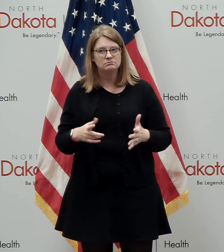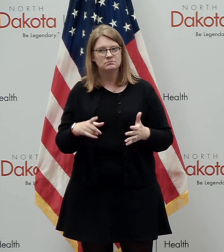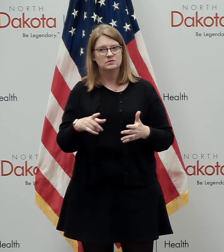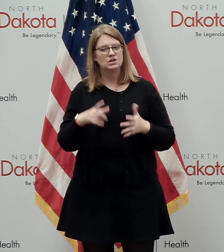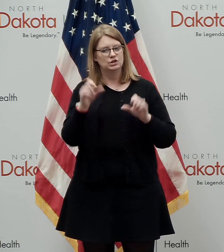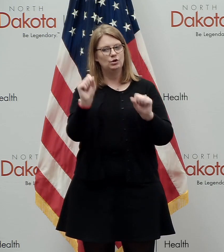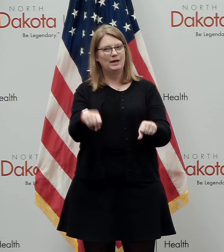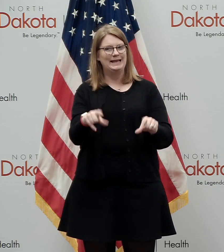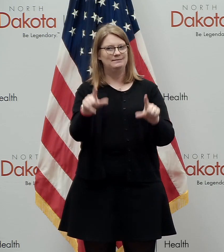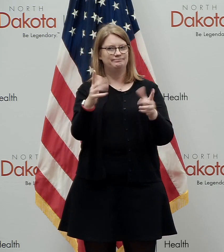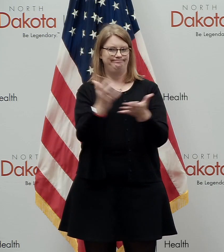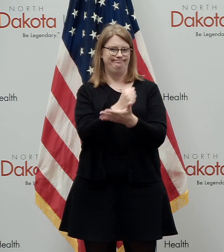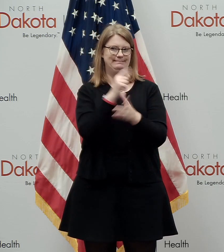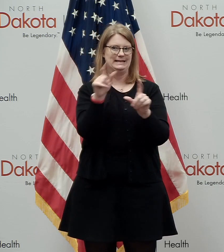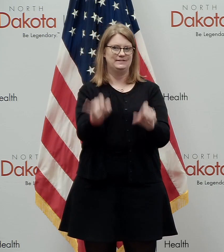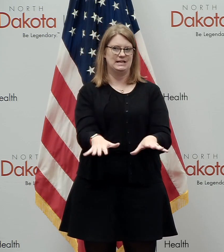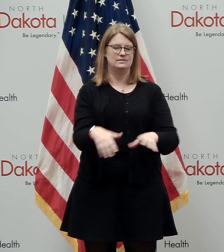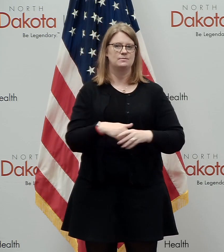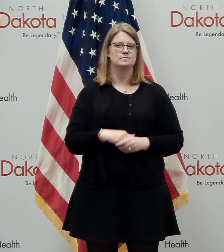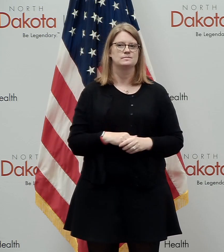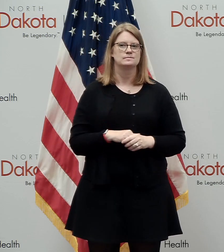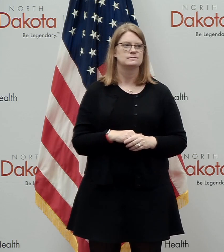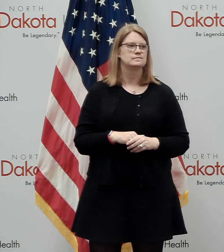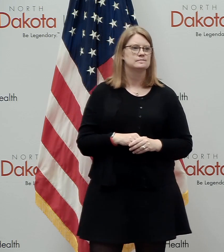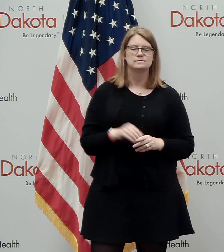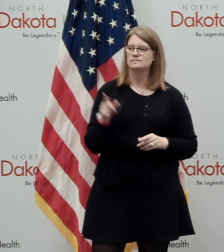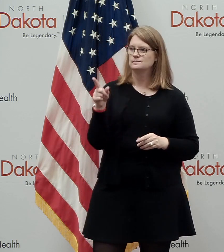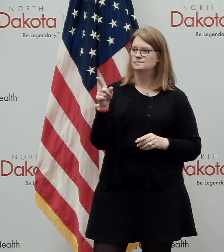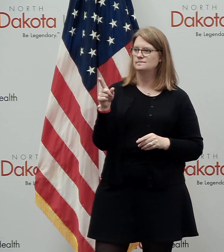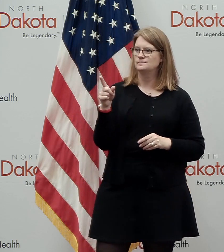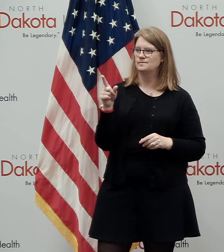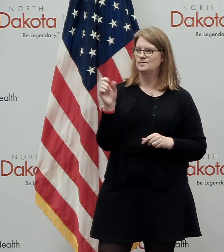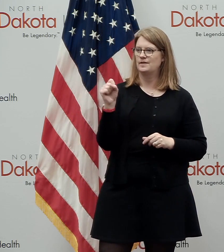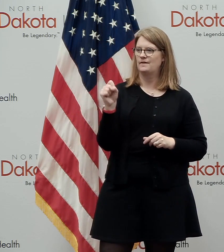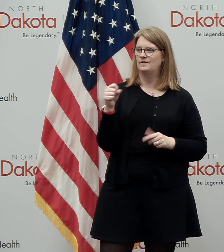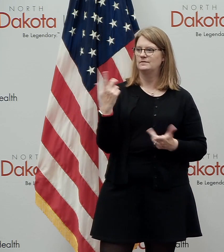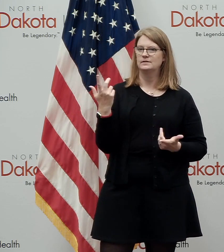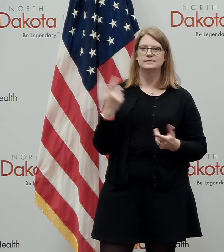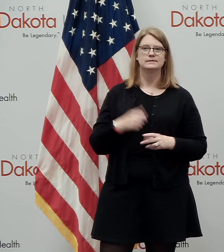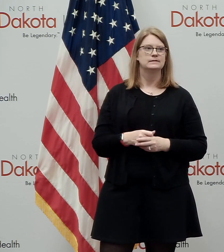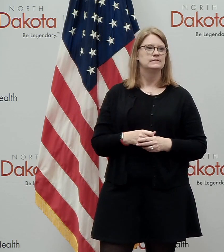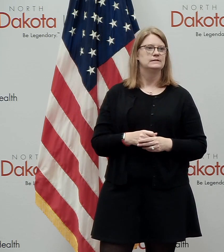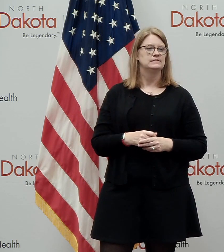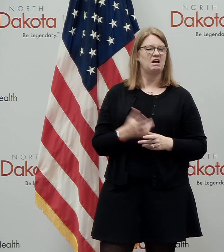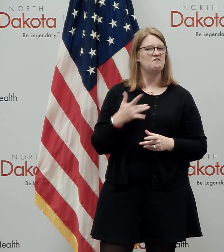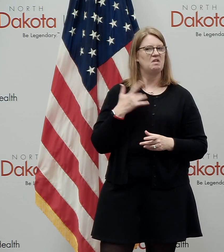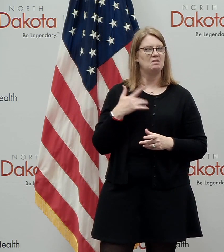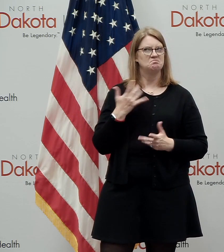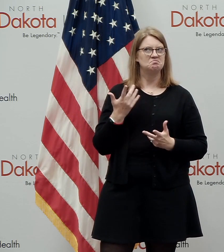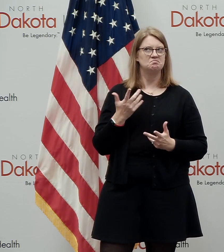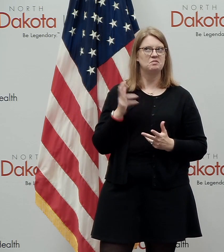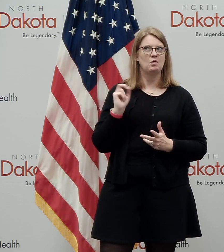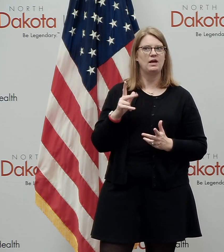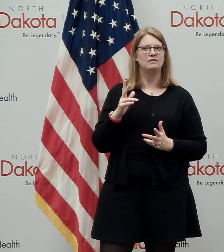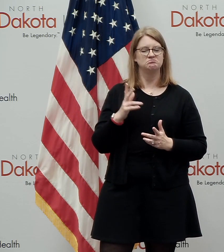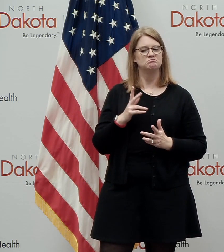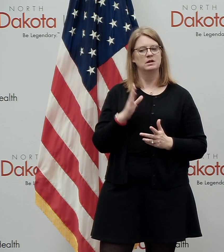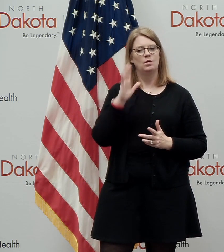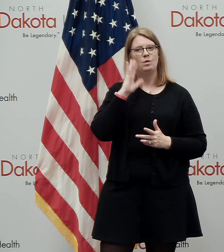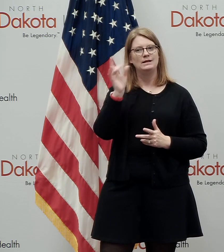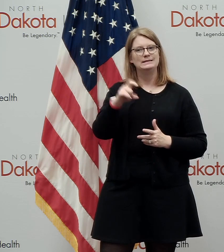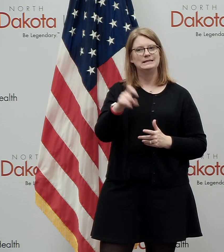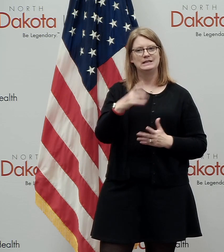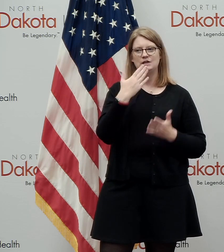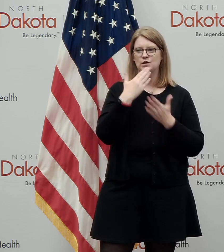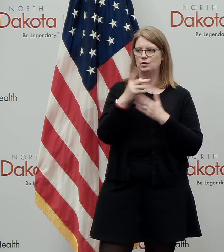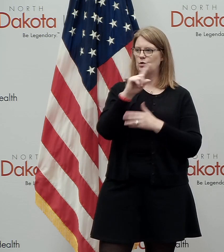So I'll just take that question as affirmation that of a need that needs to occur, and I think call it a